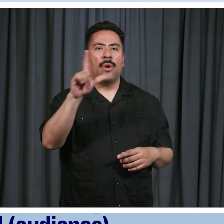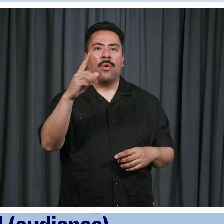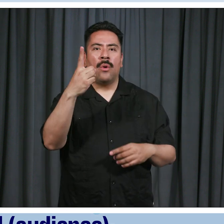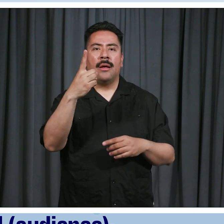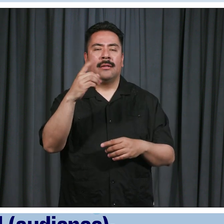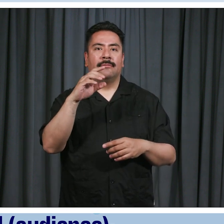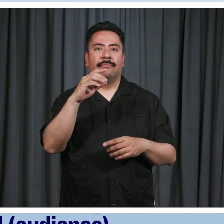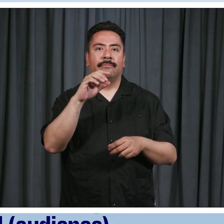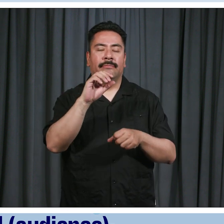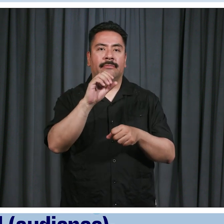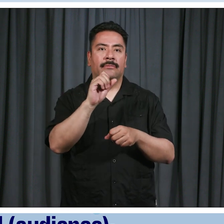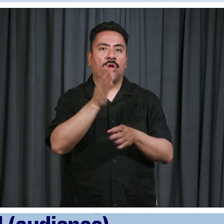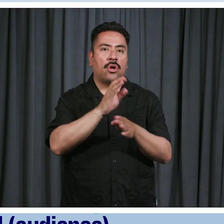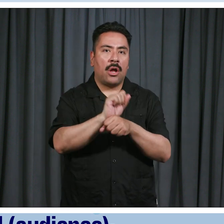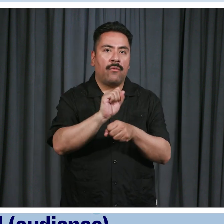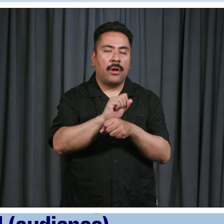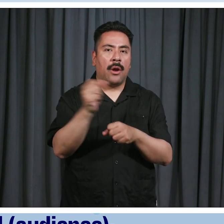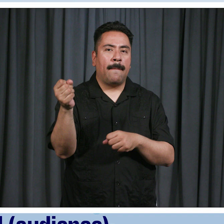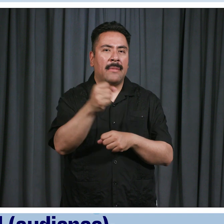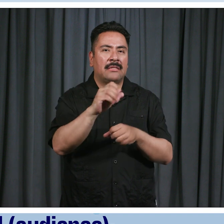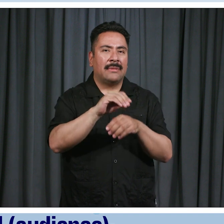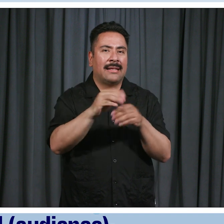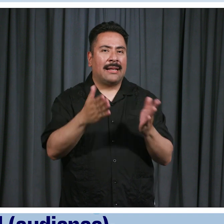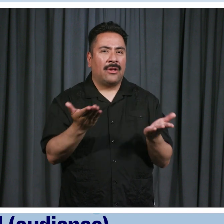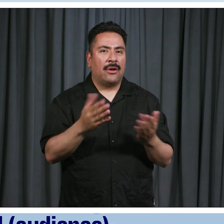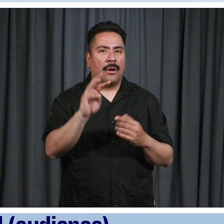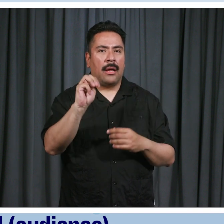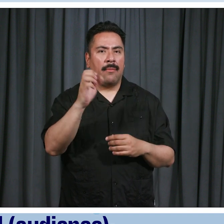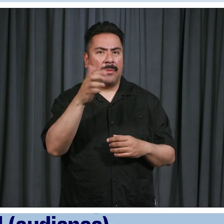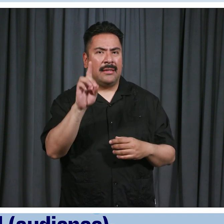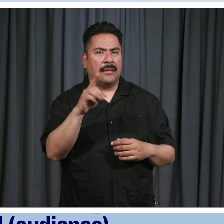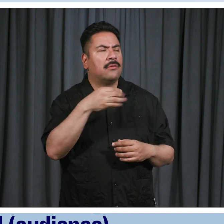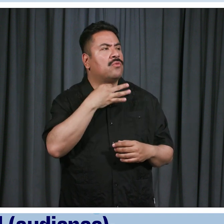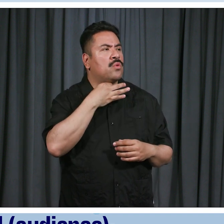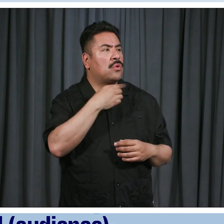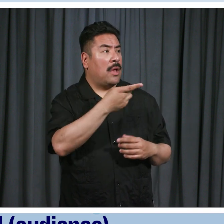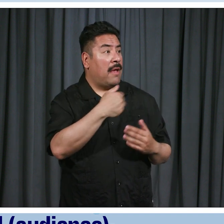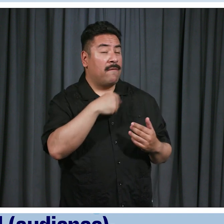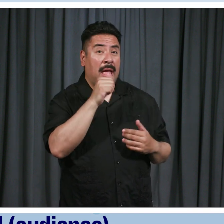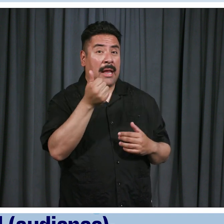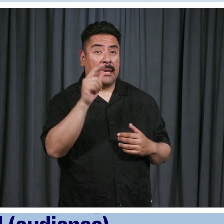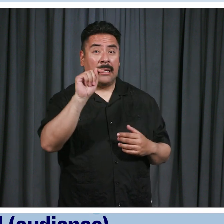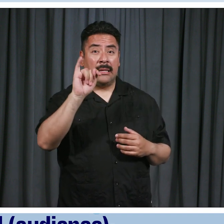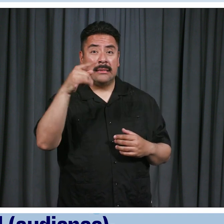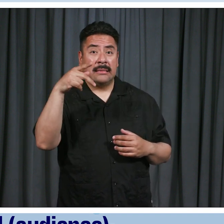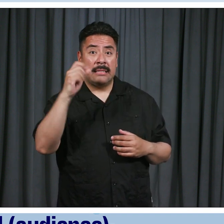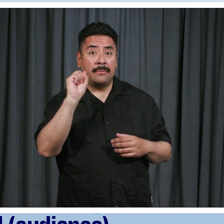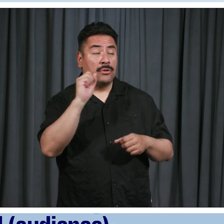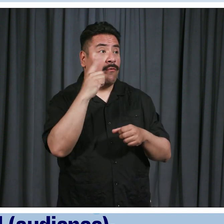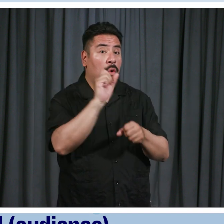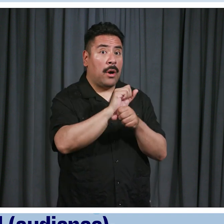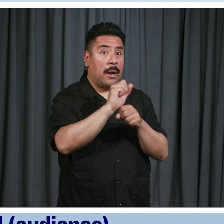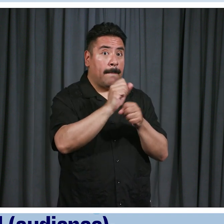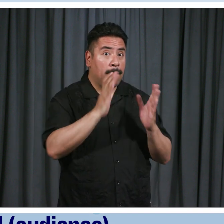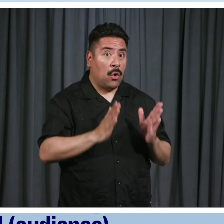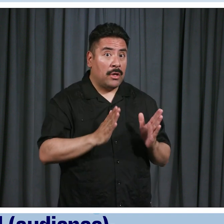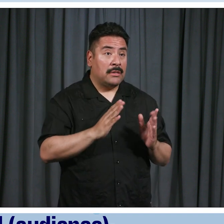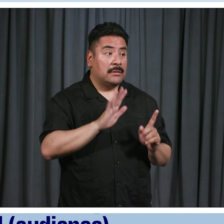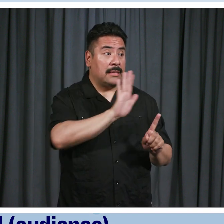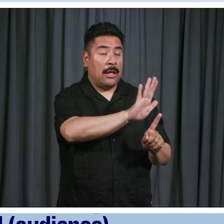counselors here at MOPD, and I was just wondering, do you have any tips for employees whose